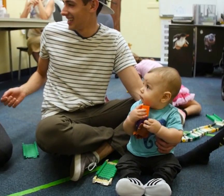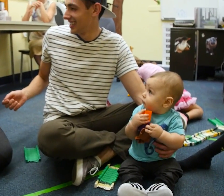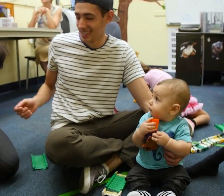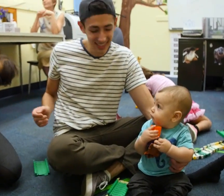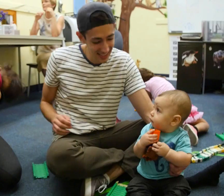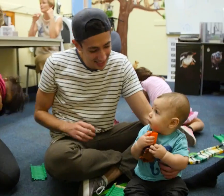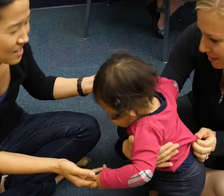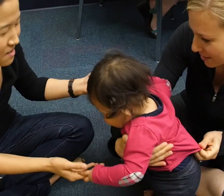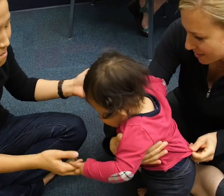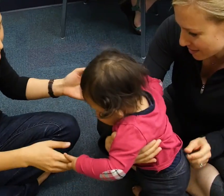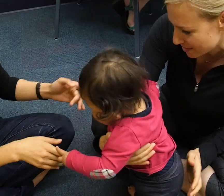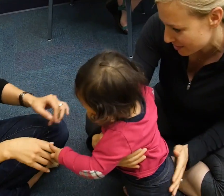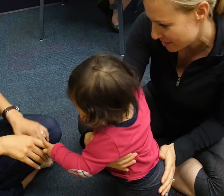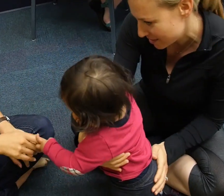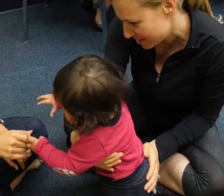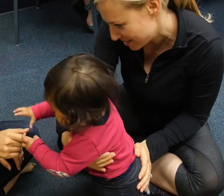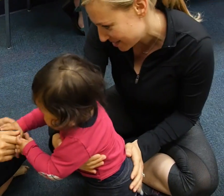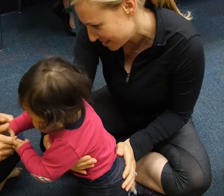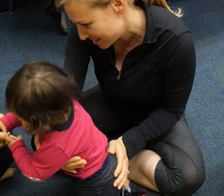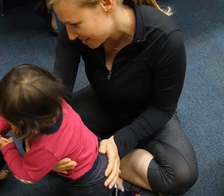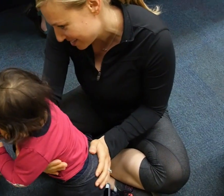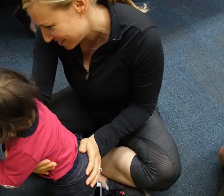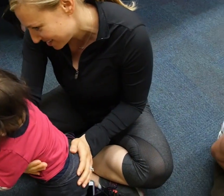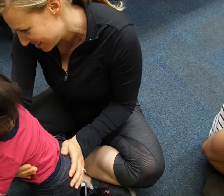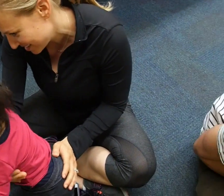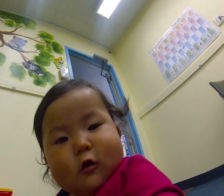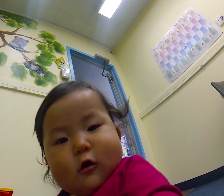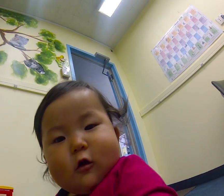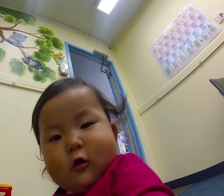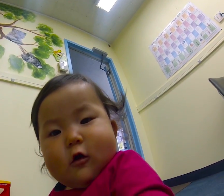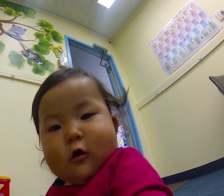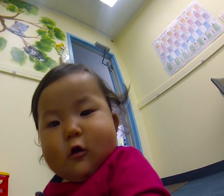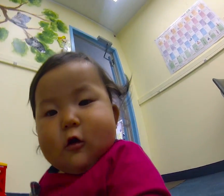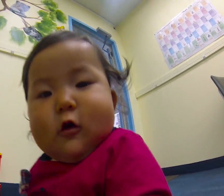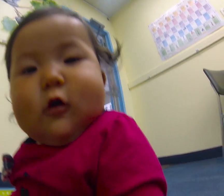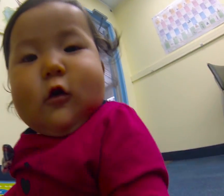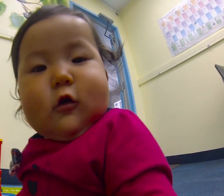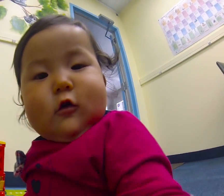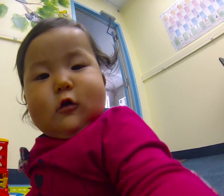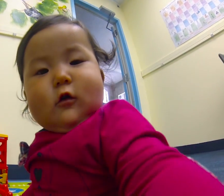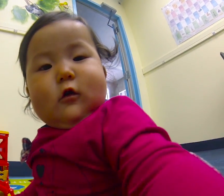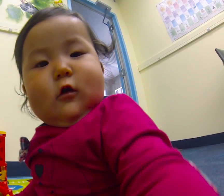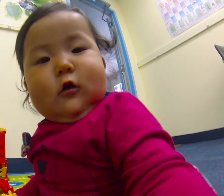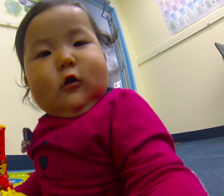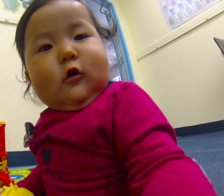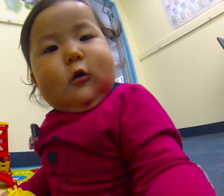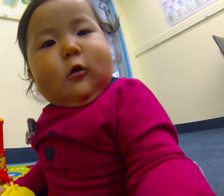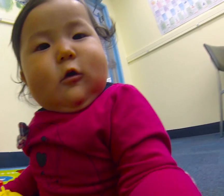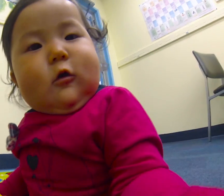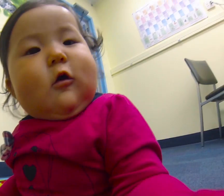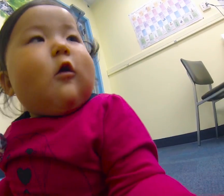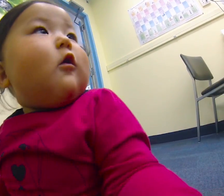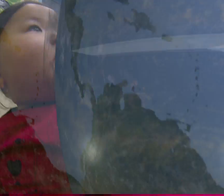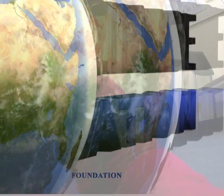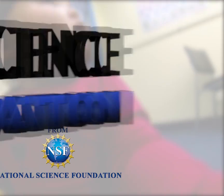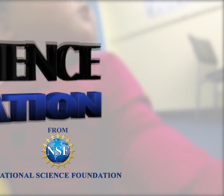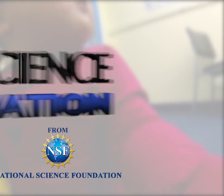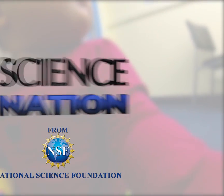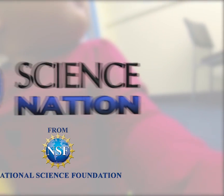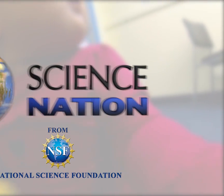sign. Whether your child is hearing or deaf. Keep on with the baby talk. You can't go wrong. For